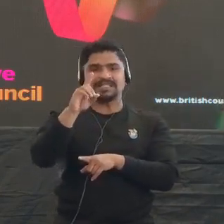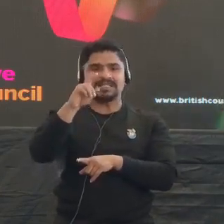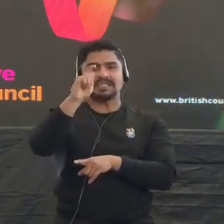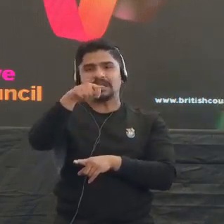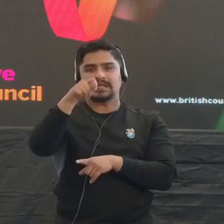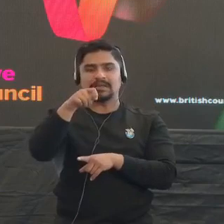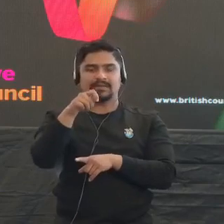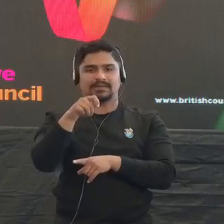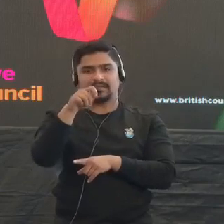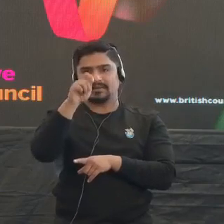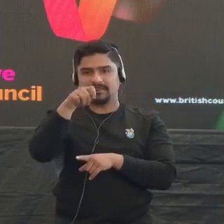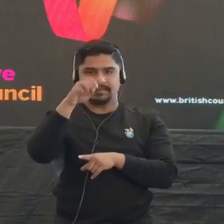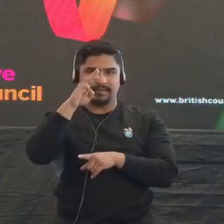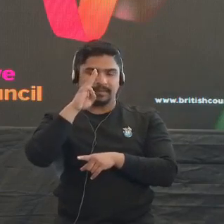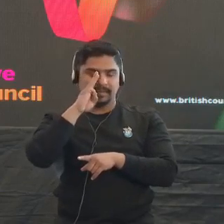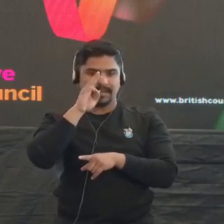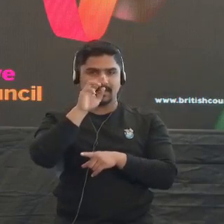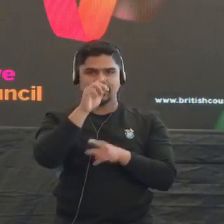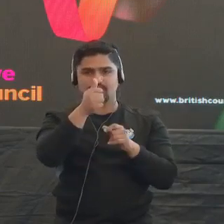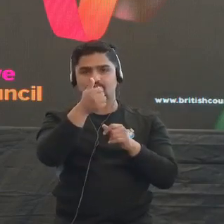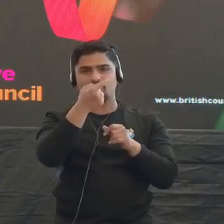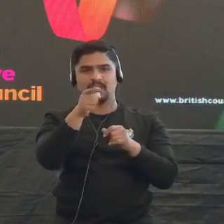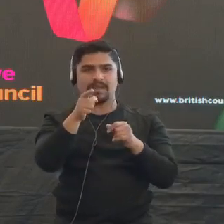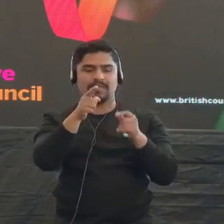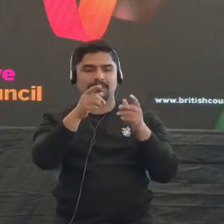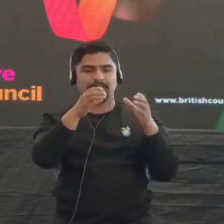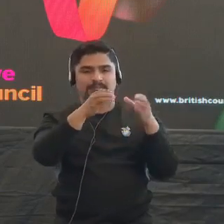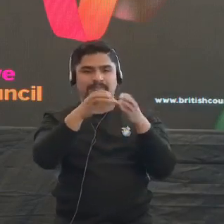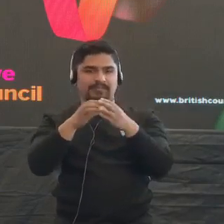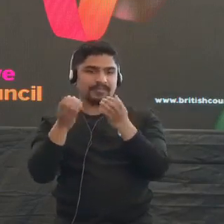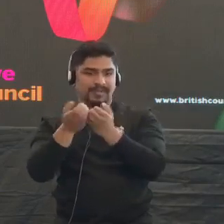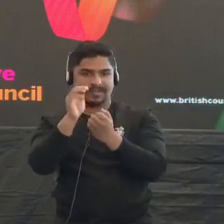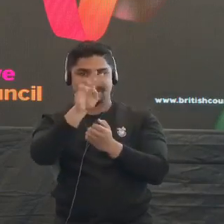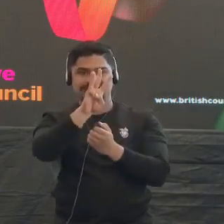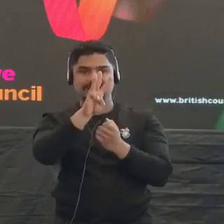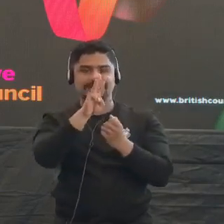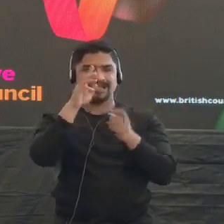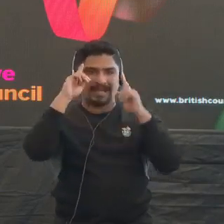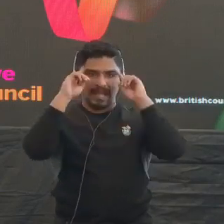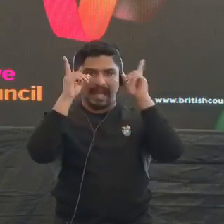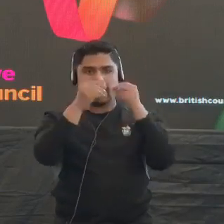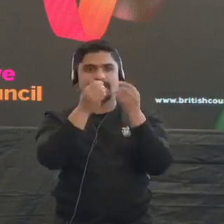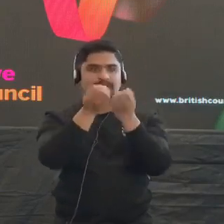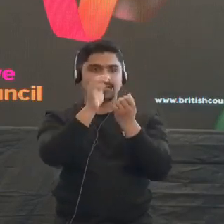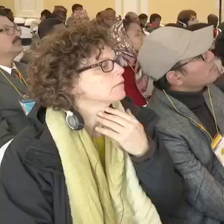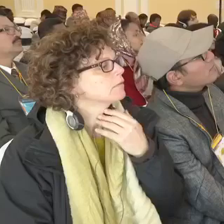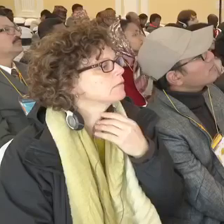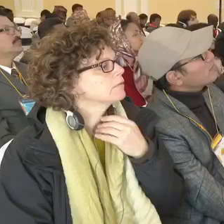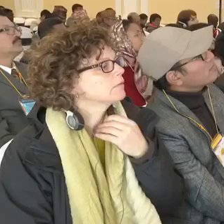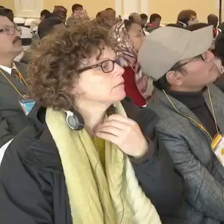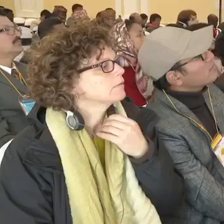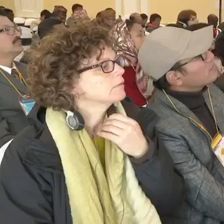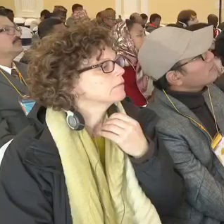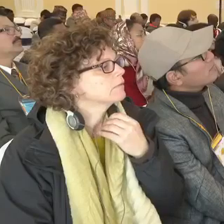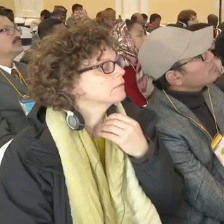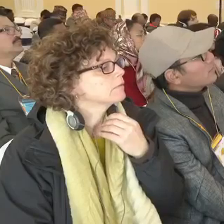3% reservation in educational institution and in jobs.